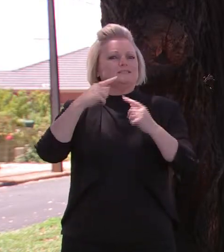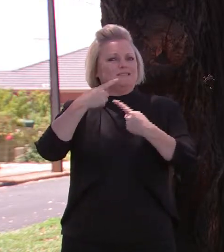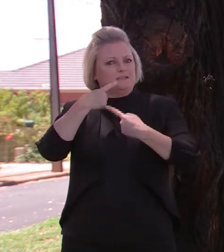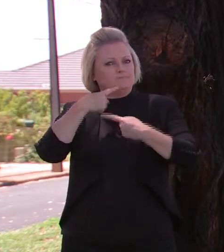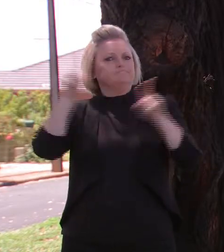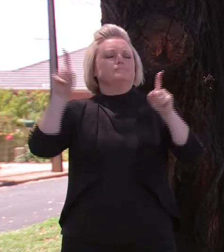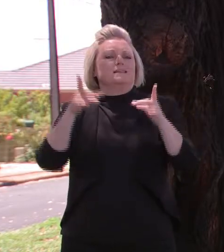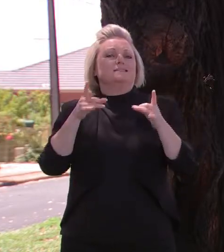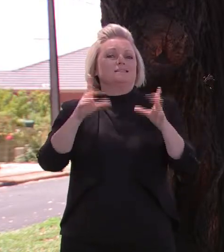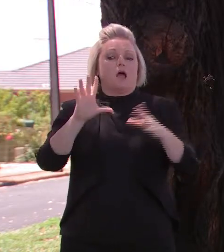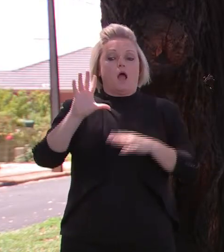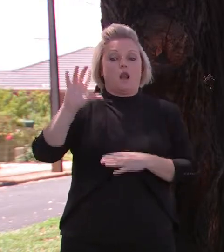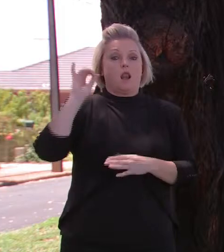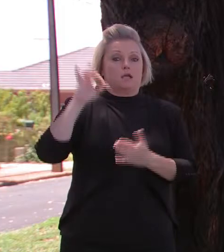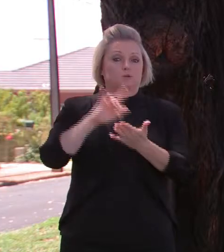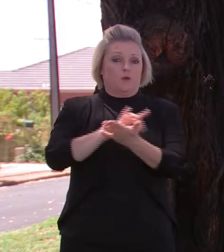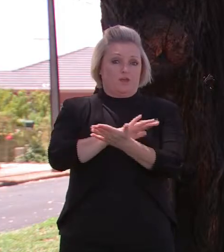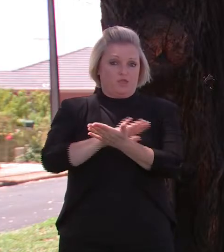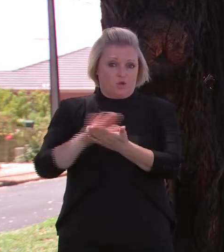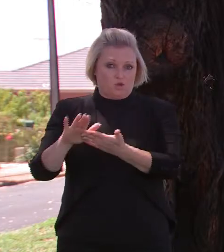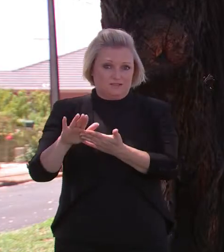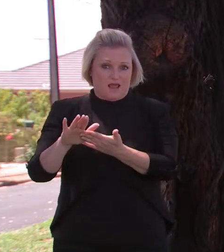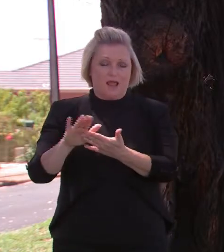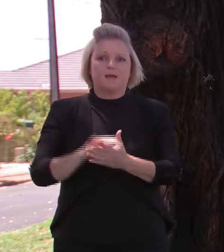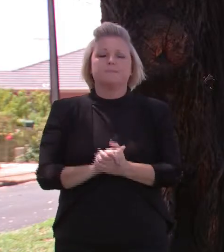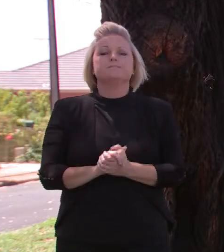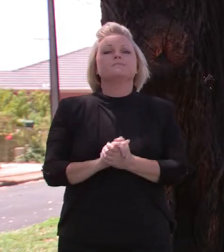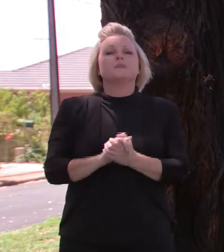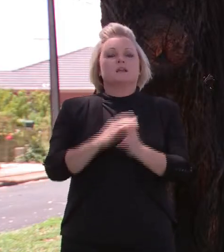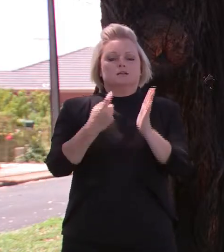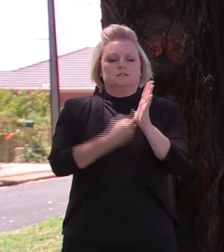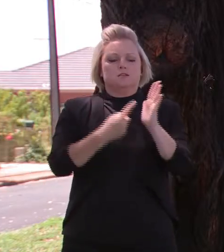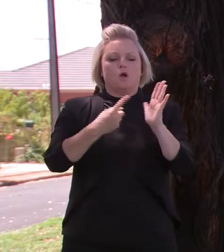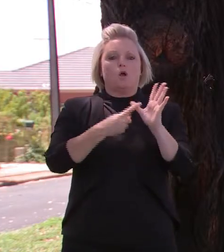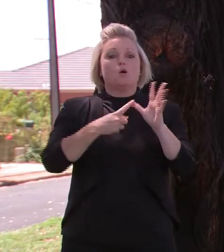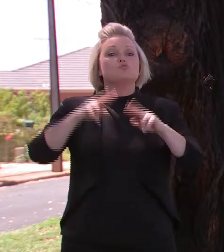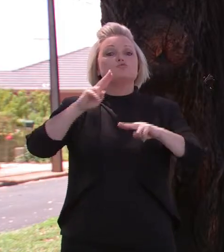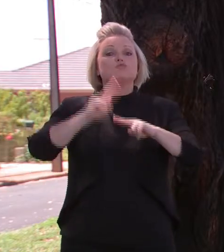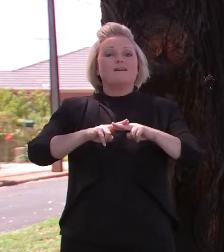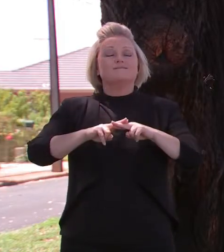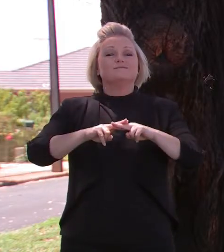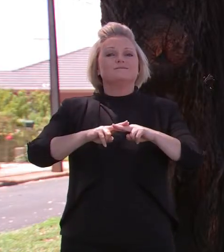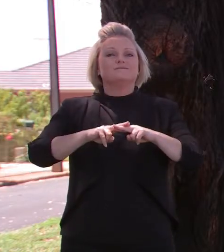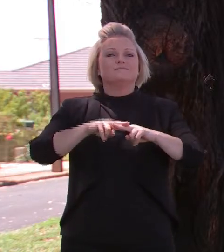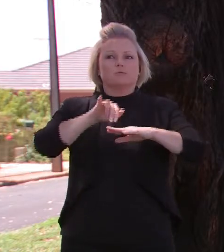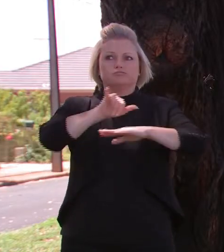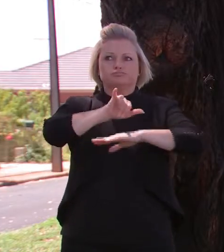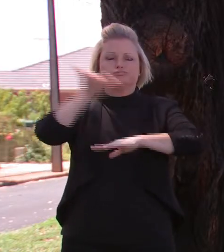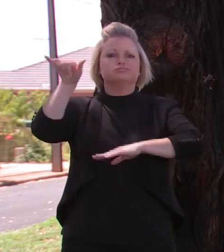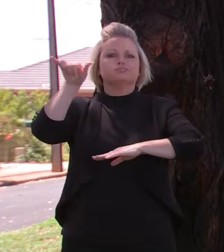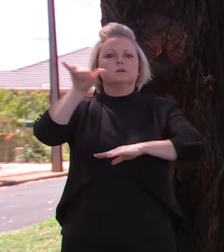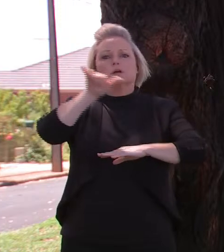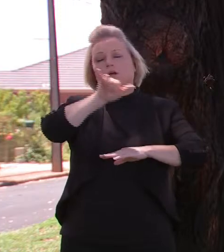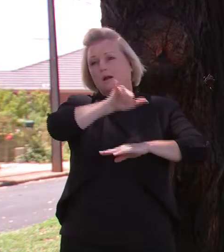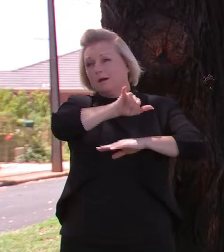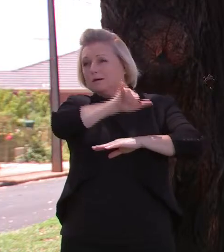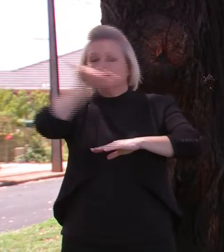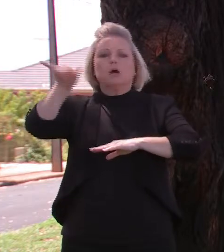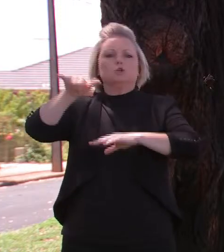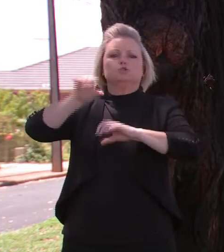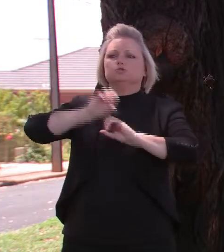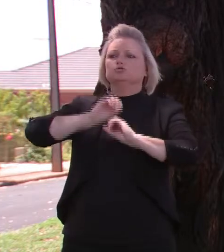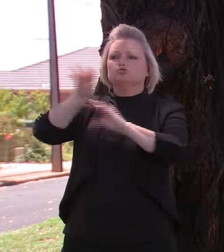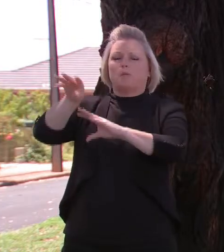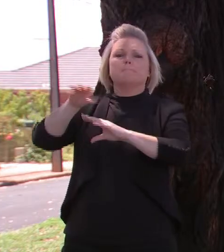We are absolutely delighted that those RAF planes headed off to Coober Pedy today to drop those emergency supplies there. There is likely